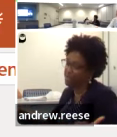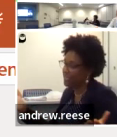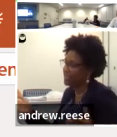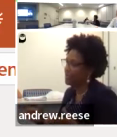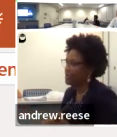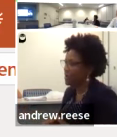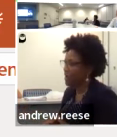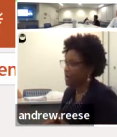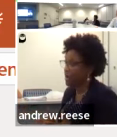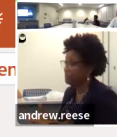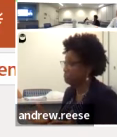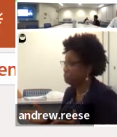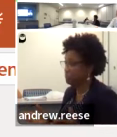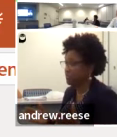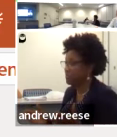meaning